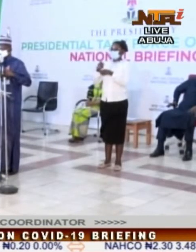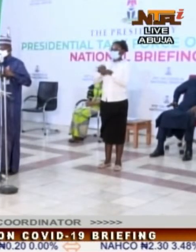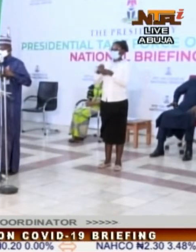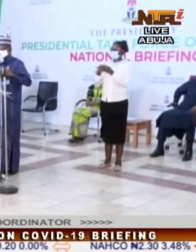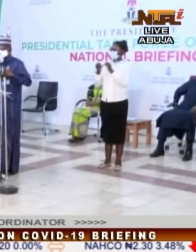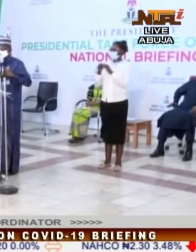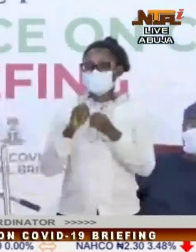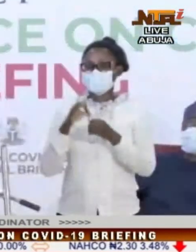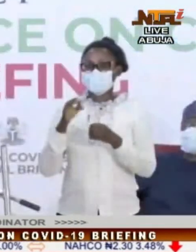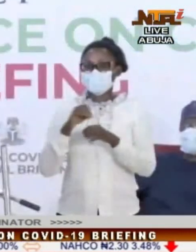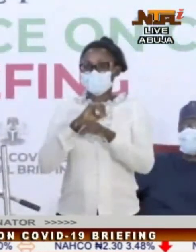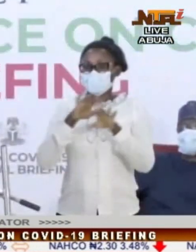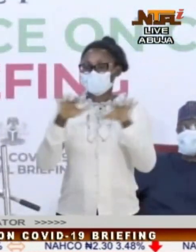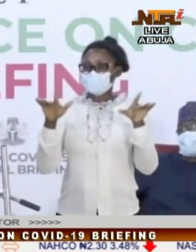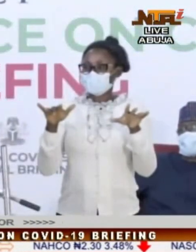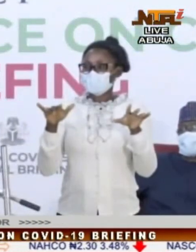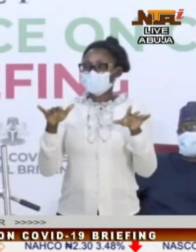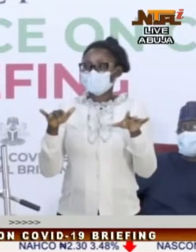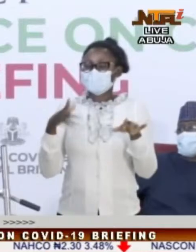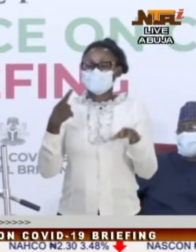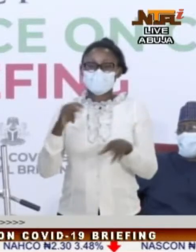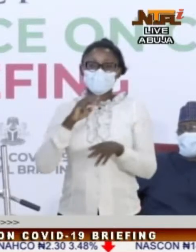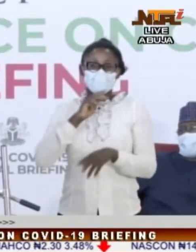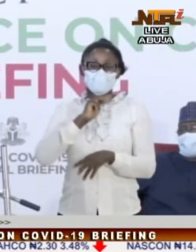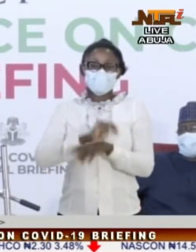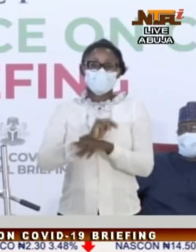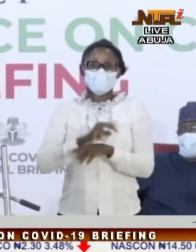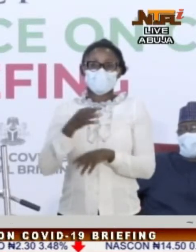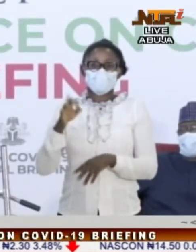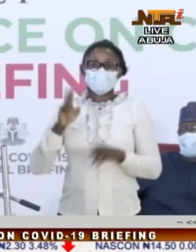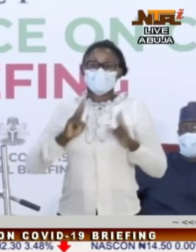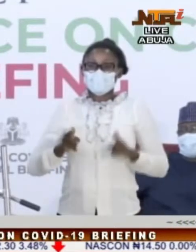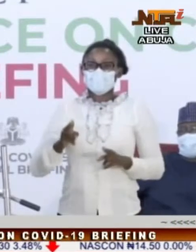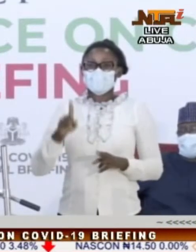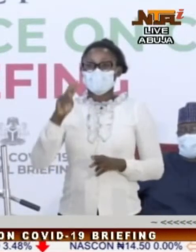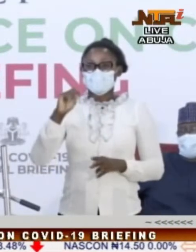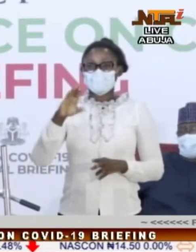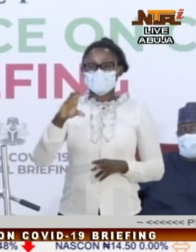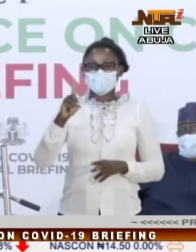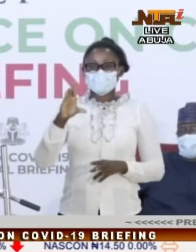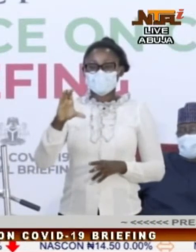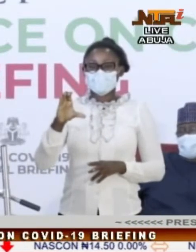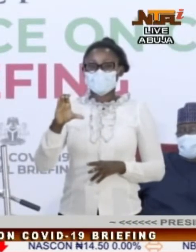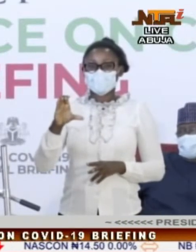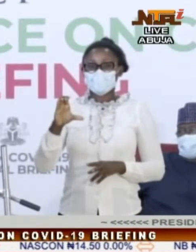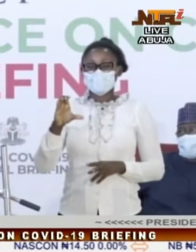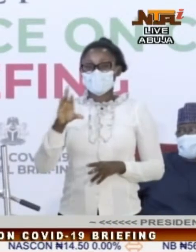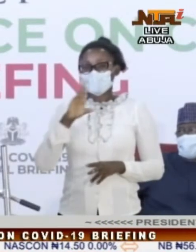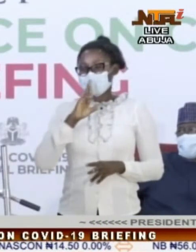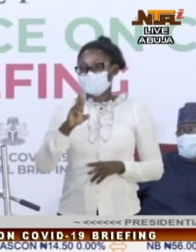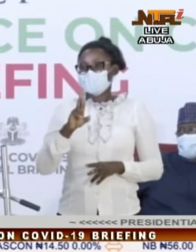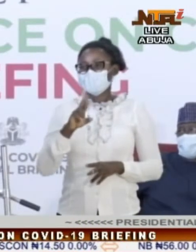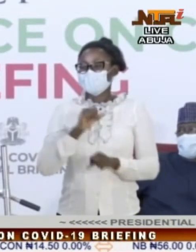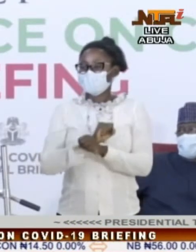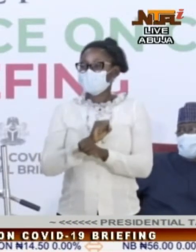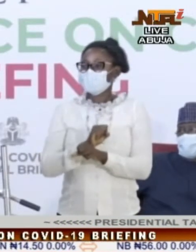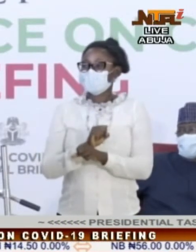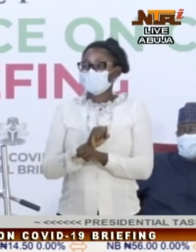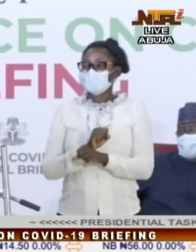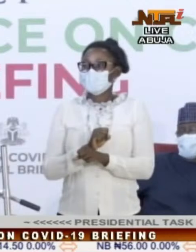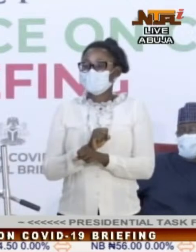that. The Minister of Health, NCDC, and the NC, I will not repeat that. I will simply